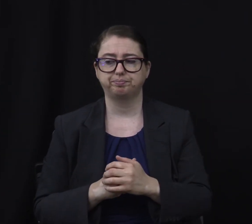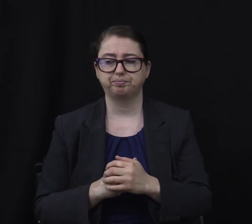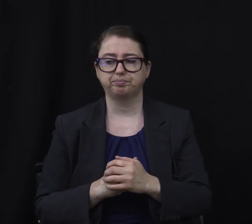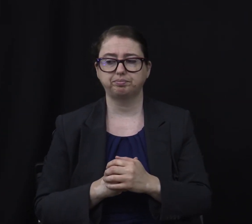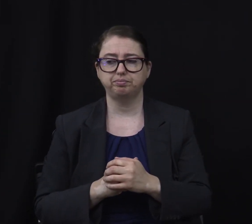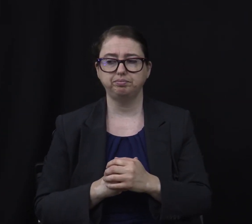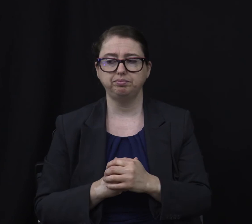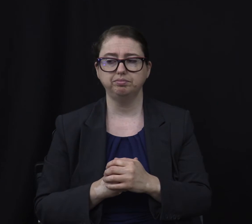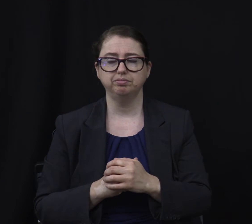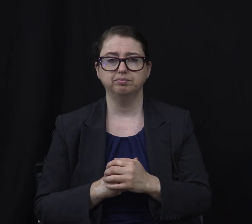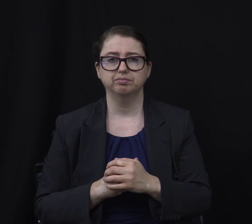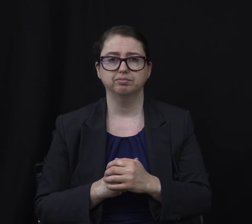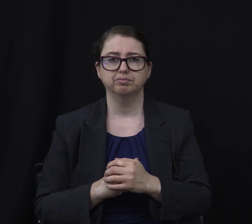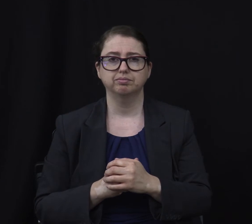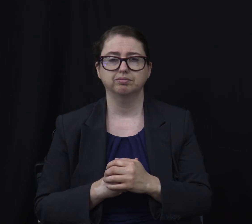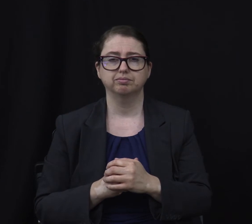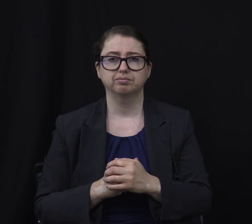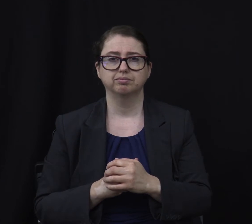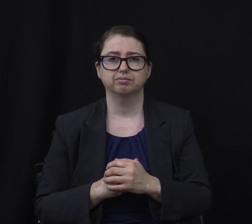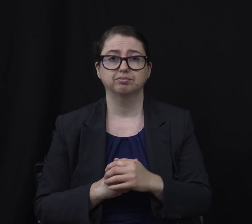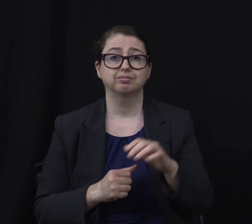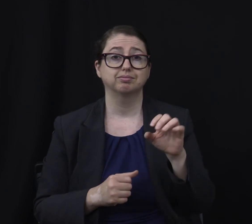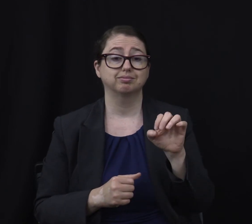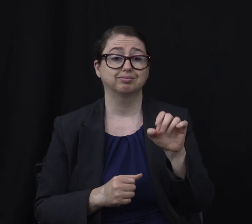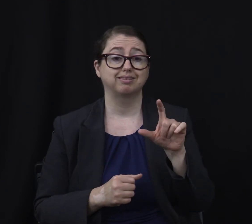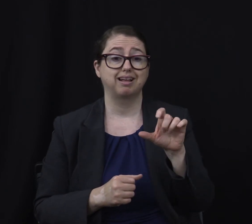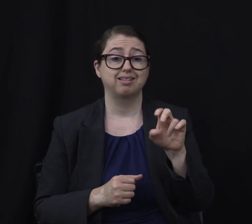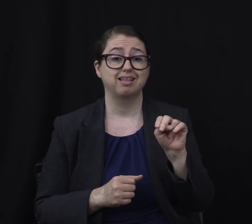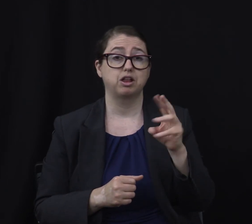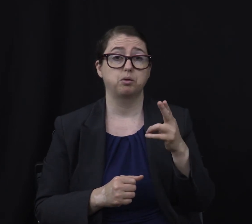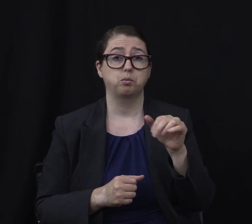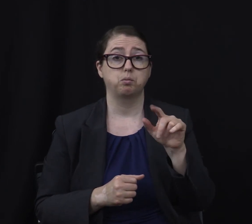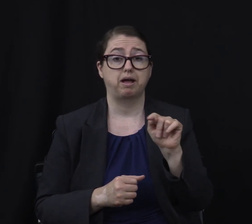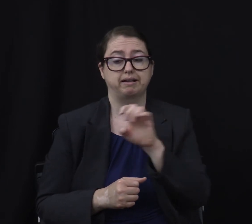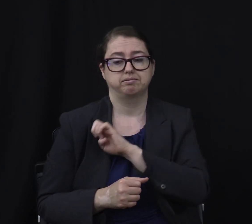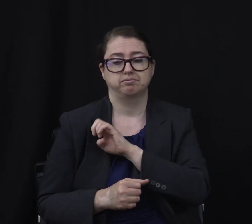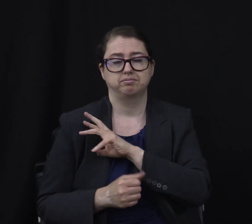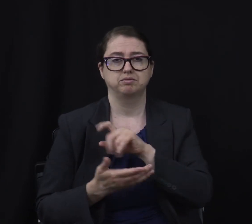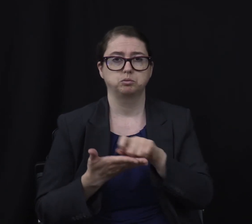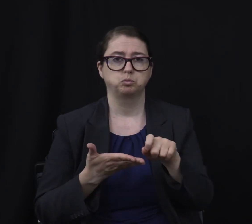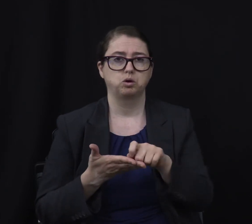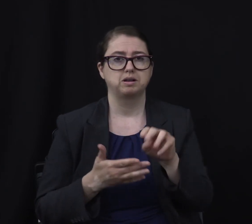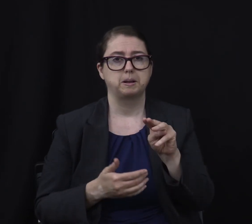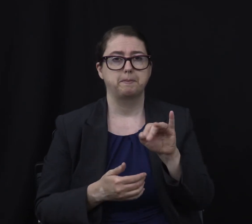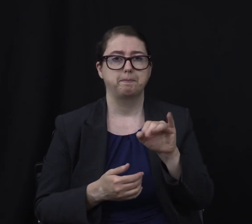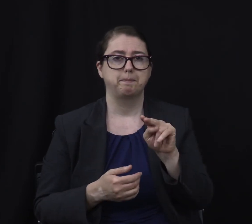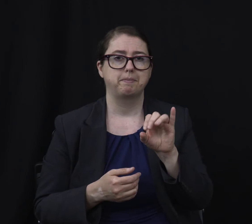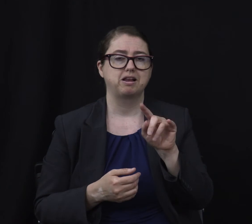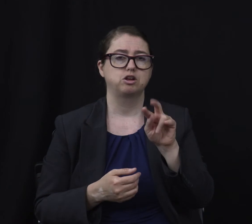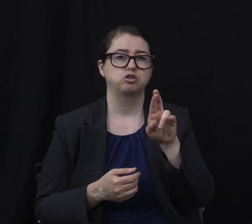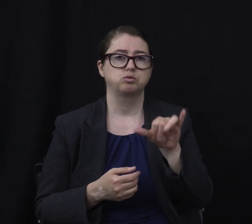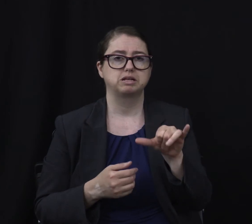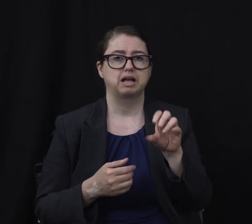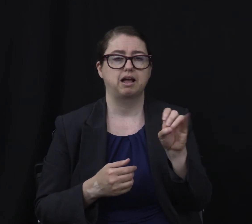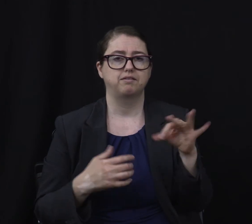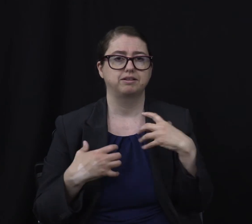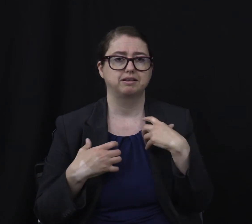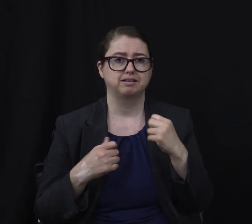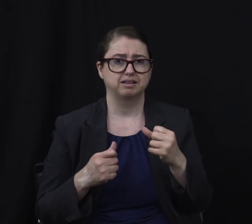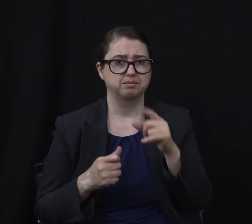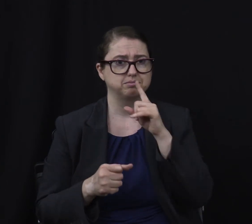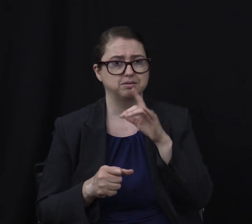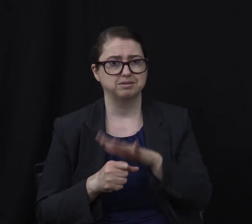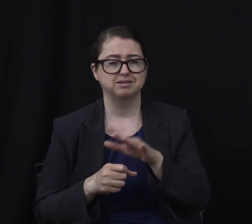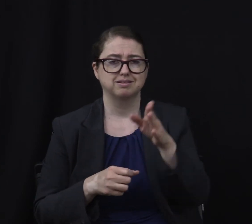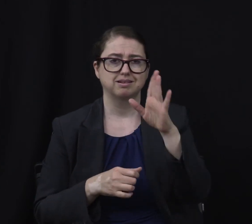I couldn't put it any better than Ellen White when she says in Ministry of Healing, "So with all the promises of God's word. In them, the